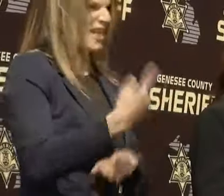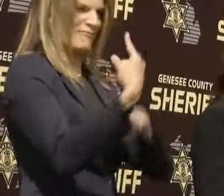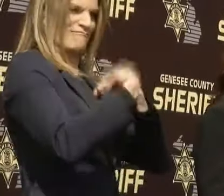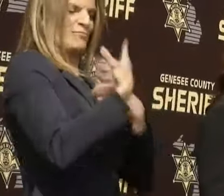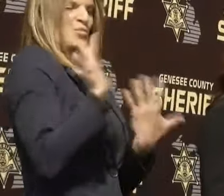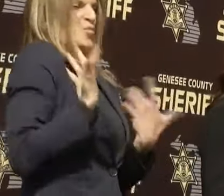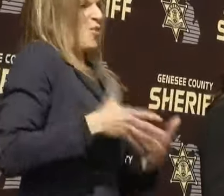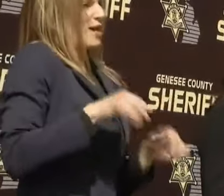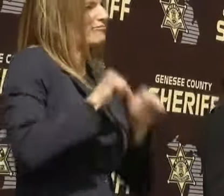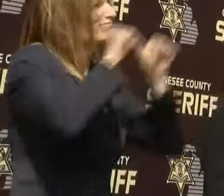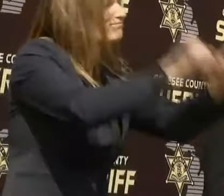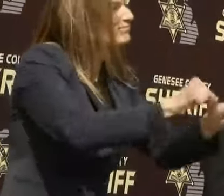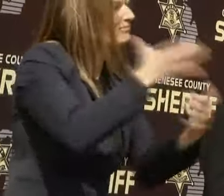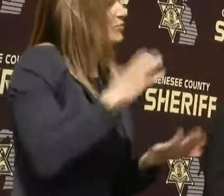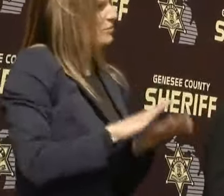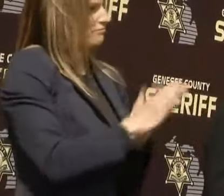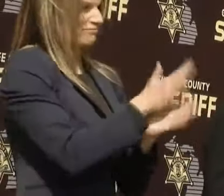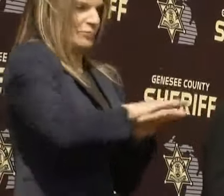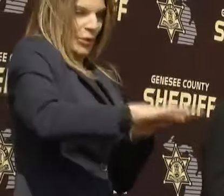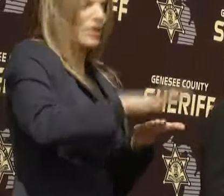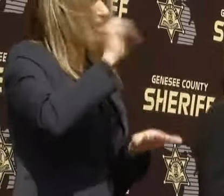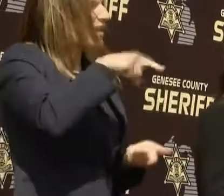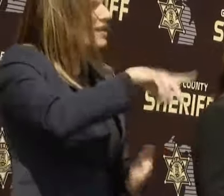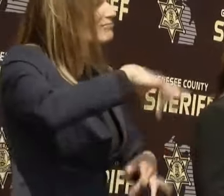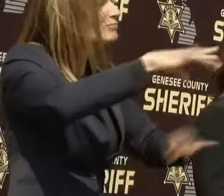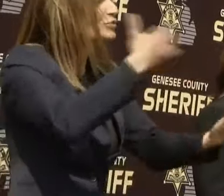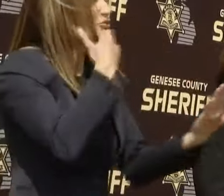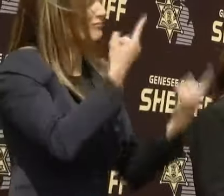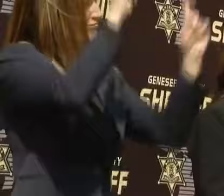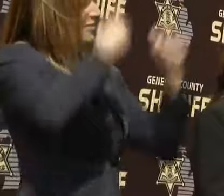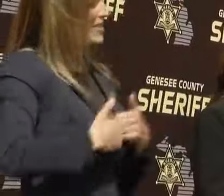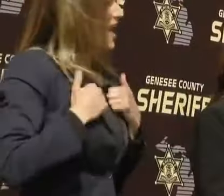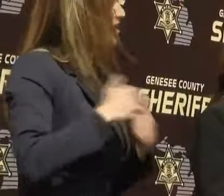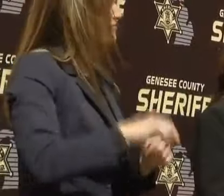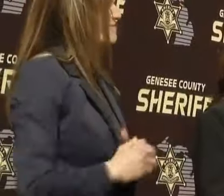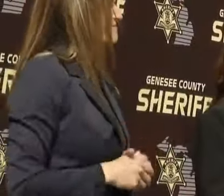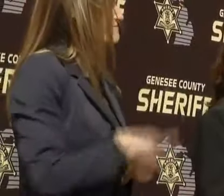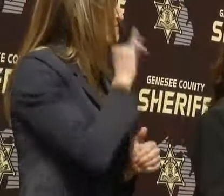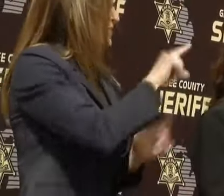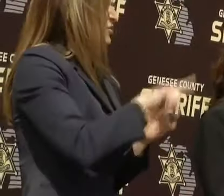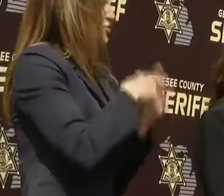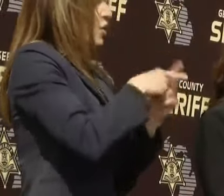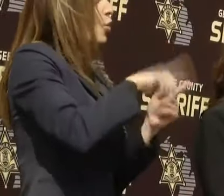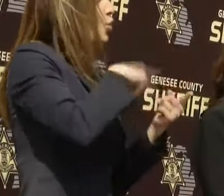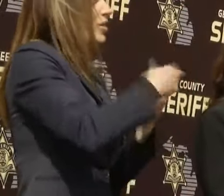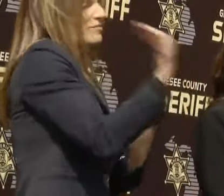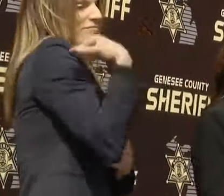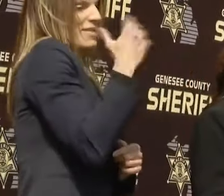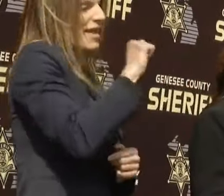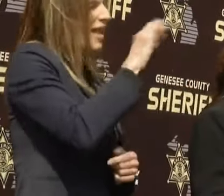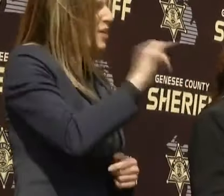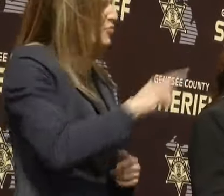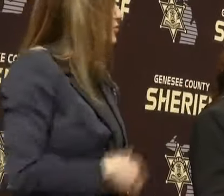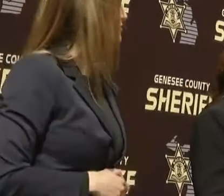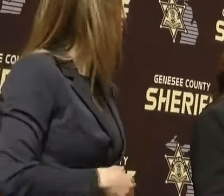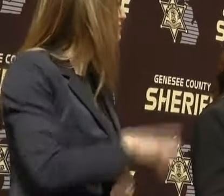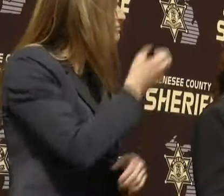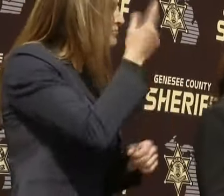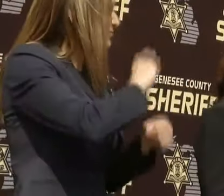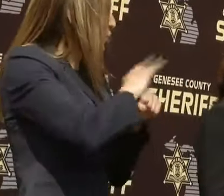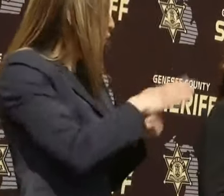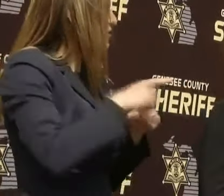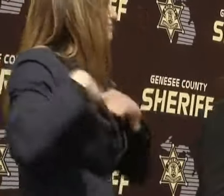call home. A lot of the provisions went into effect in April, and thanks to all the progress we've made around